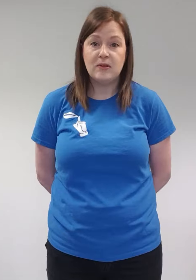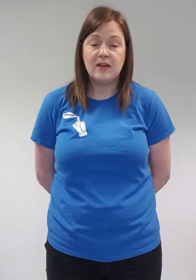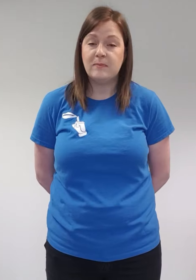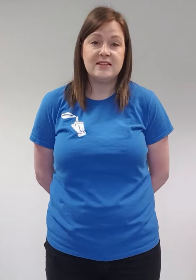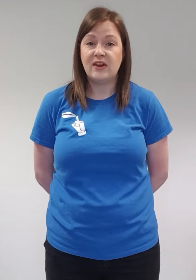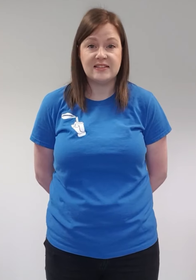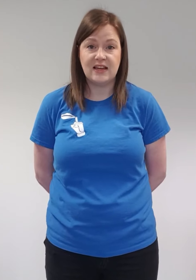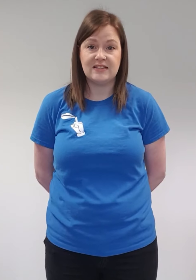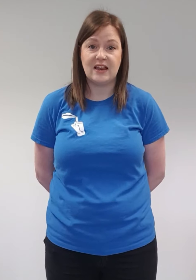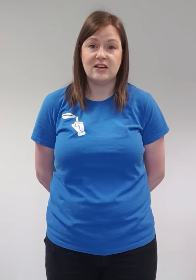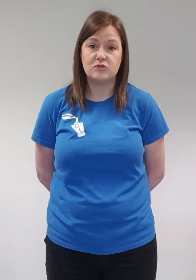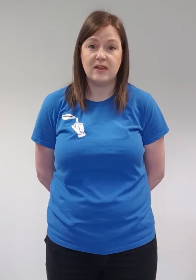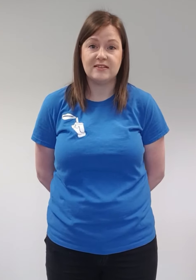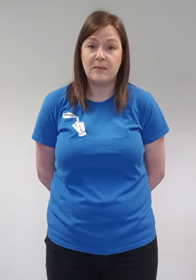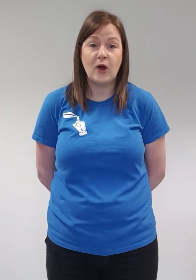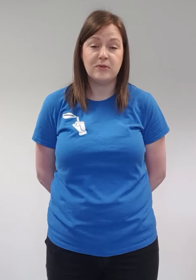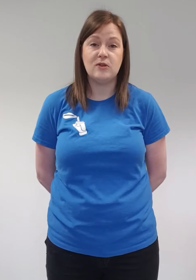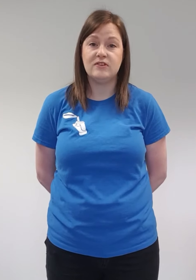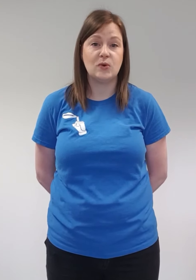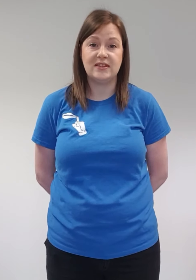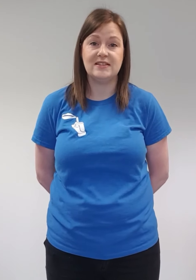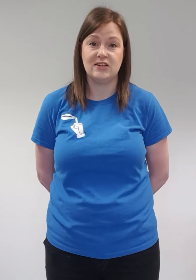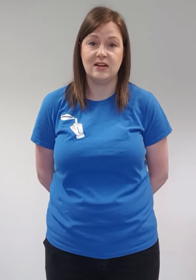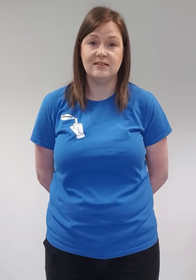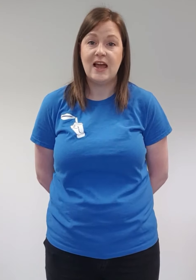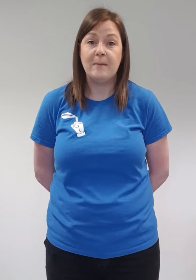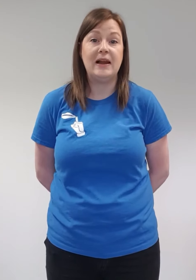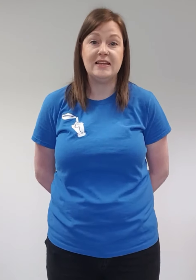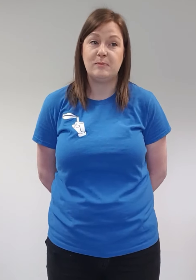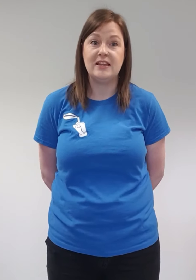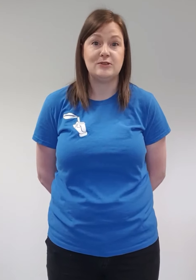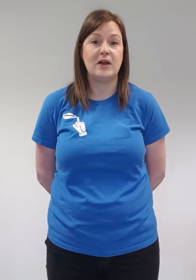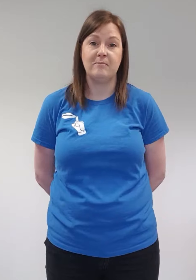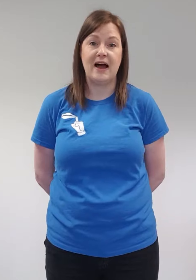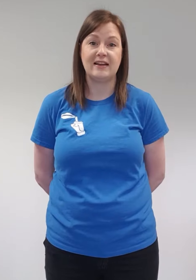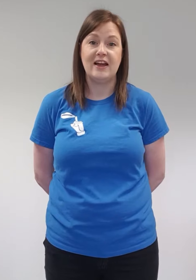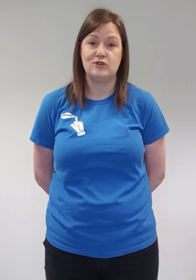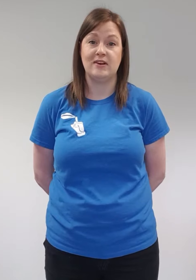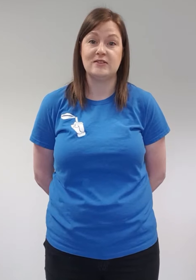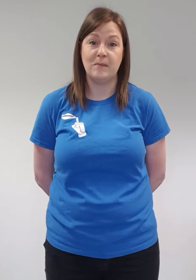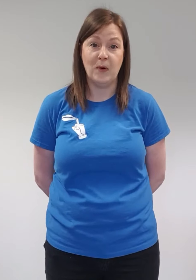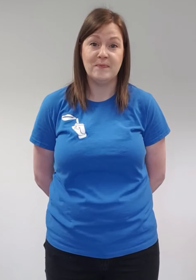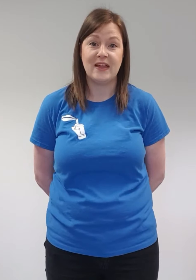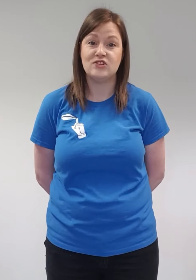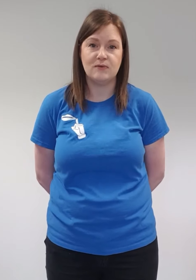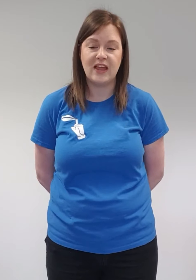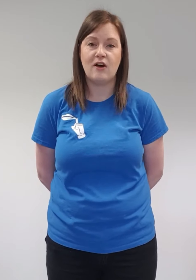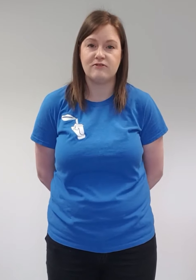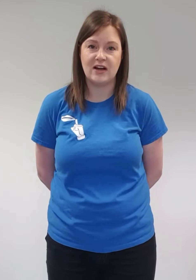you with, please don't hesitate to get in touch with us, and we hope that you've enjoyed these sessions, and please do come back and join us for more. And don't forget, on